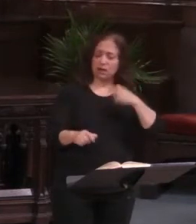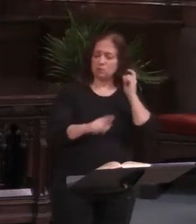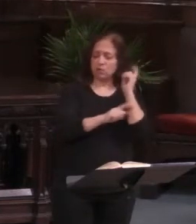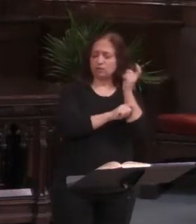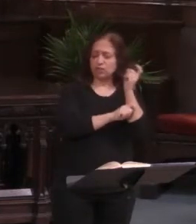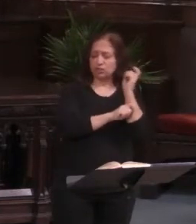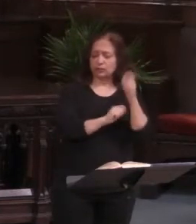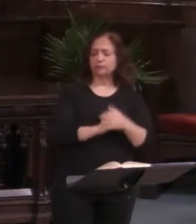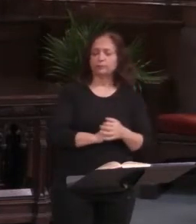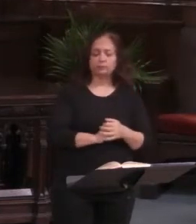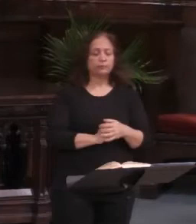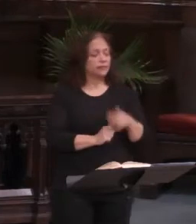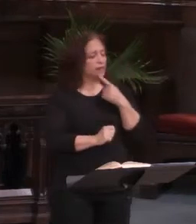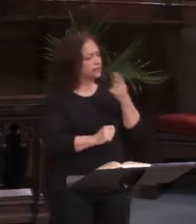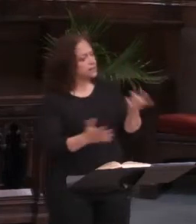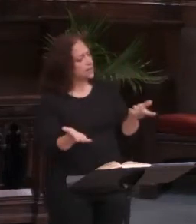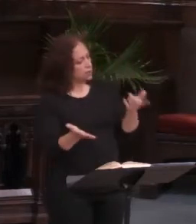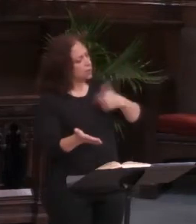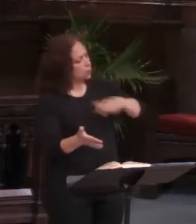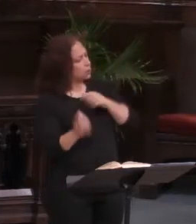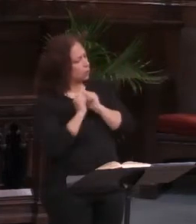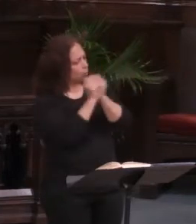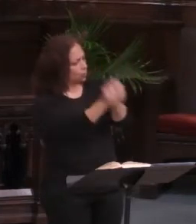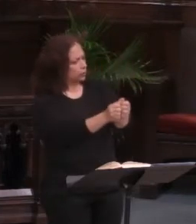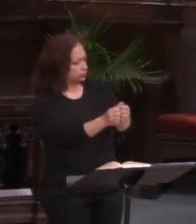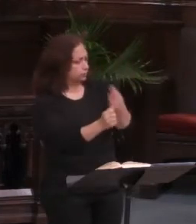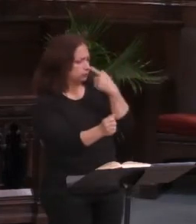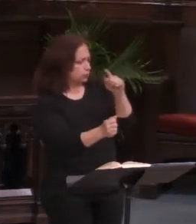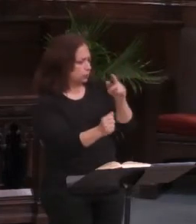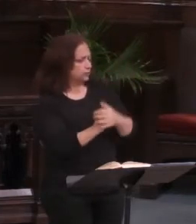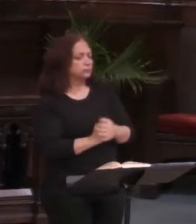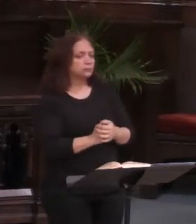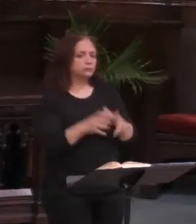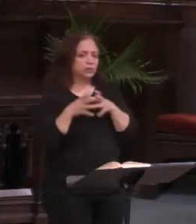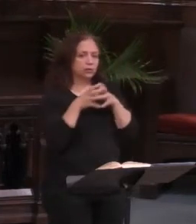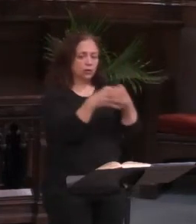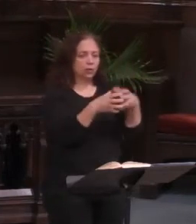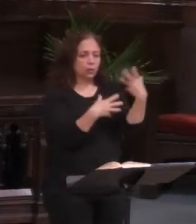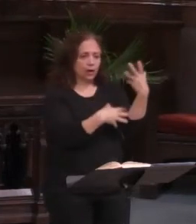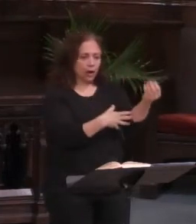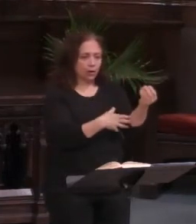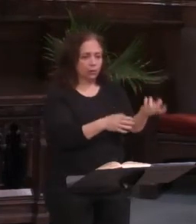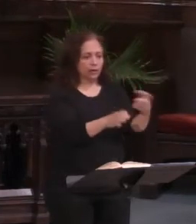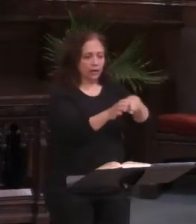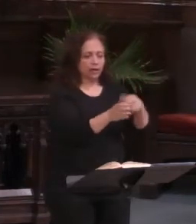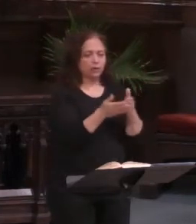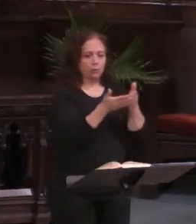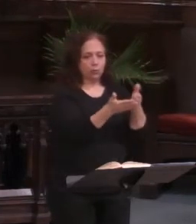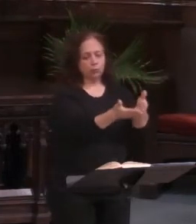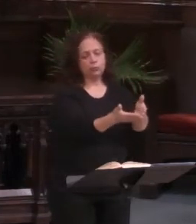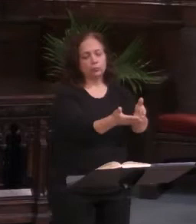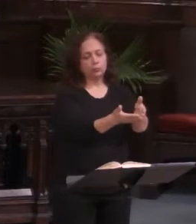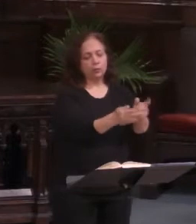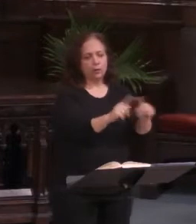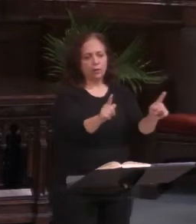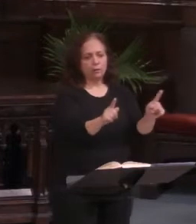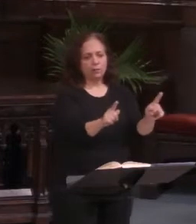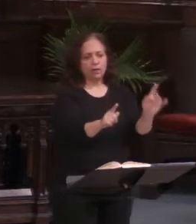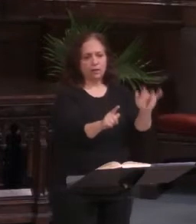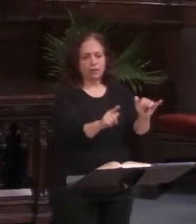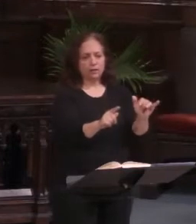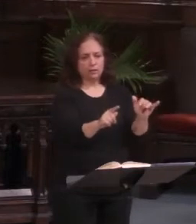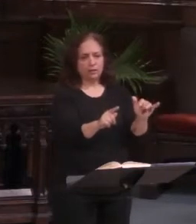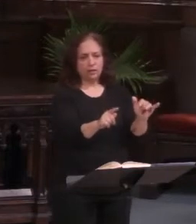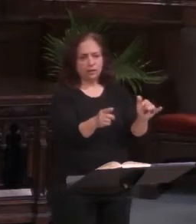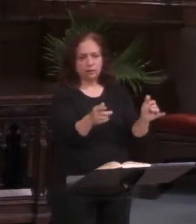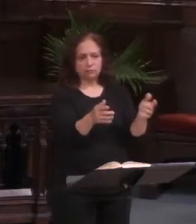fishing." They said to him, "We will go with you." They went out and got into the boat, but that night